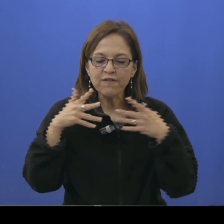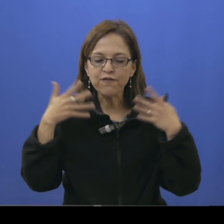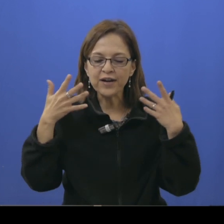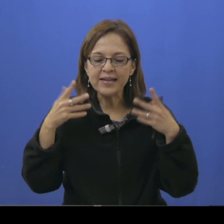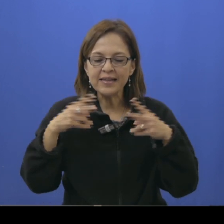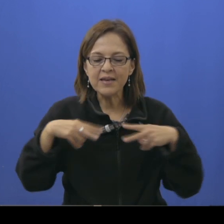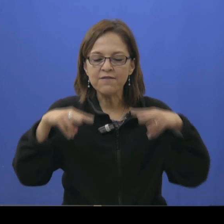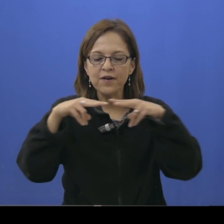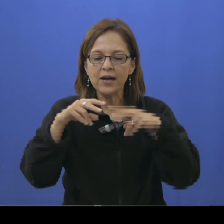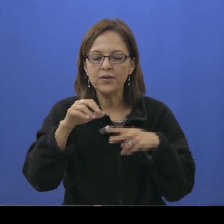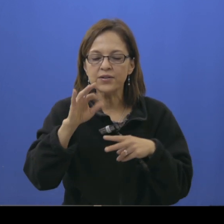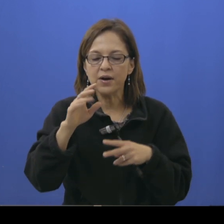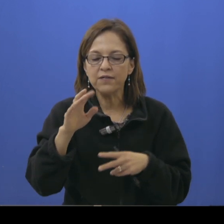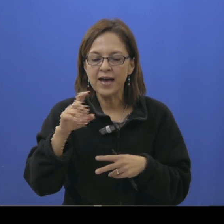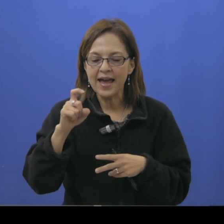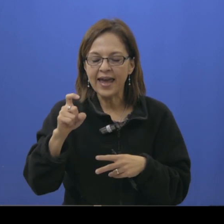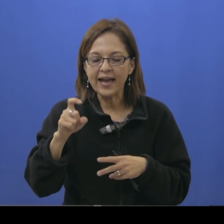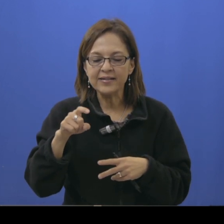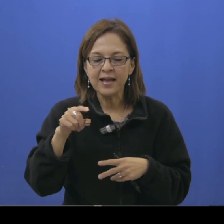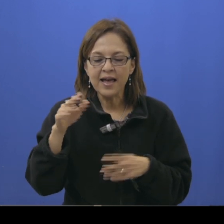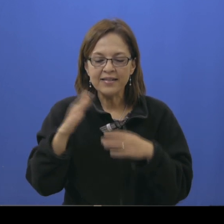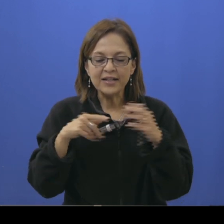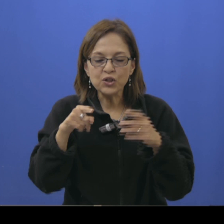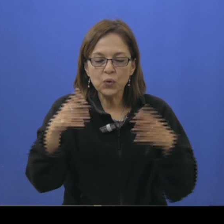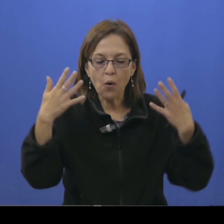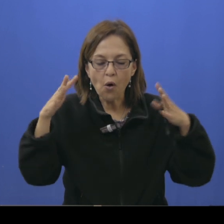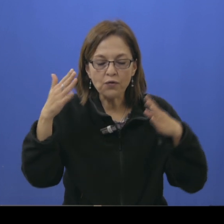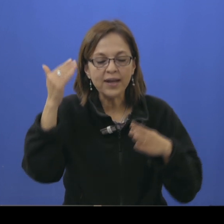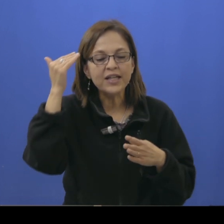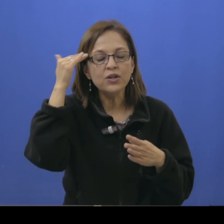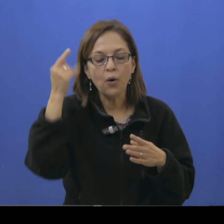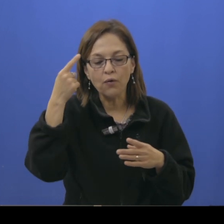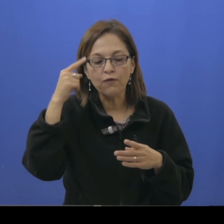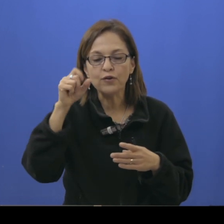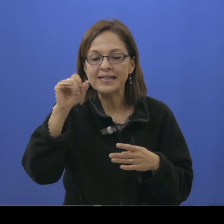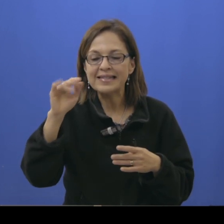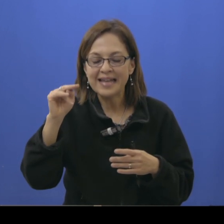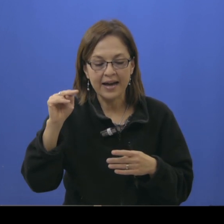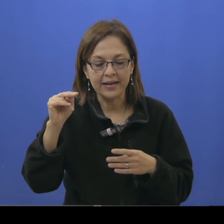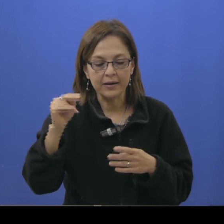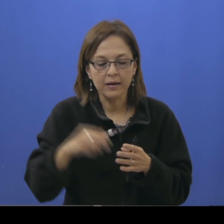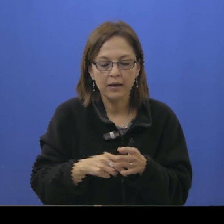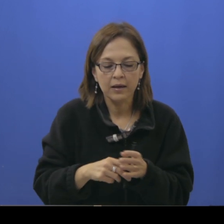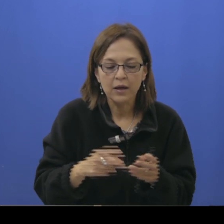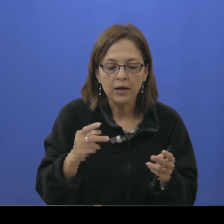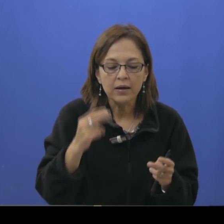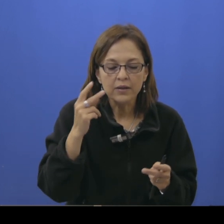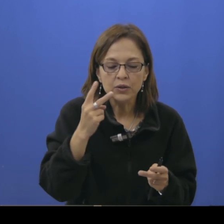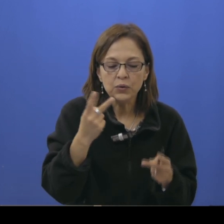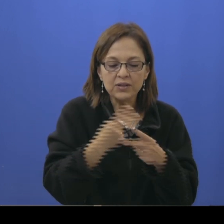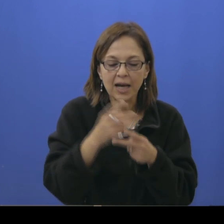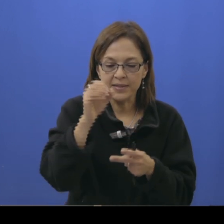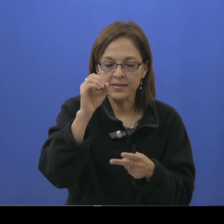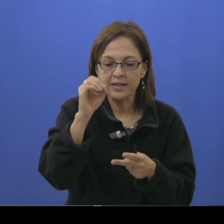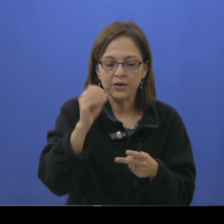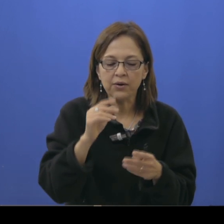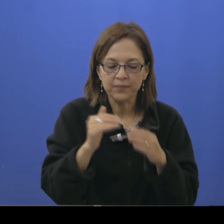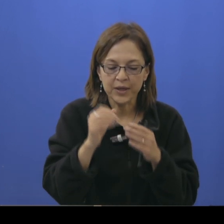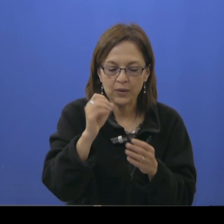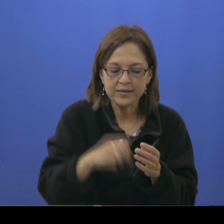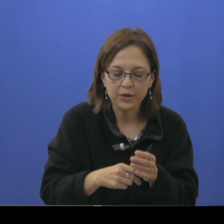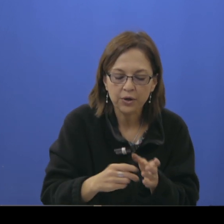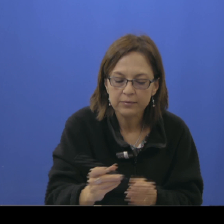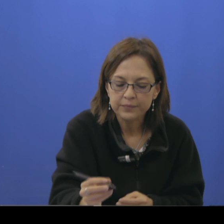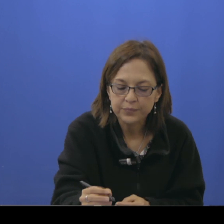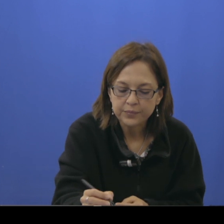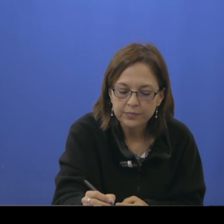the friendly values of x that you already know for sine. 2 times 0